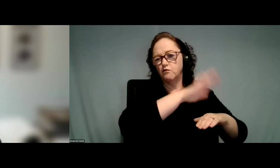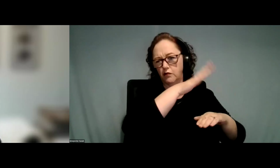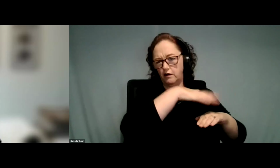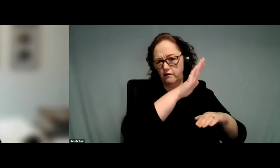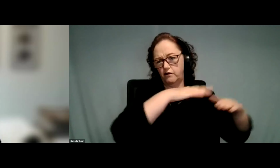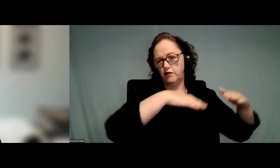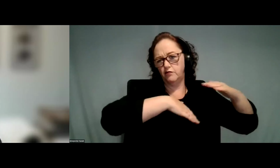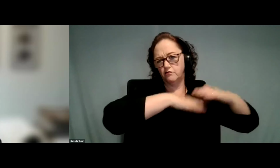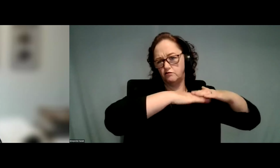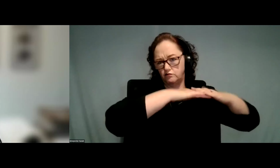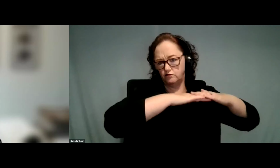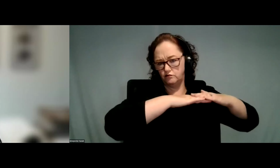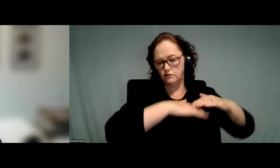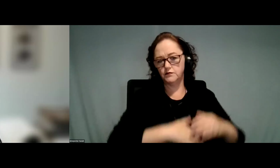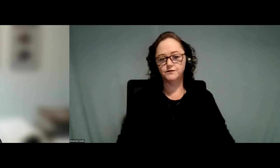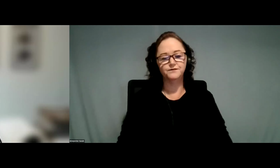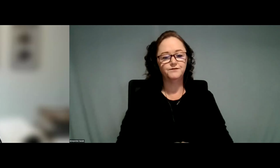So